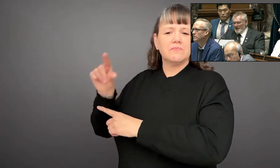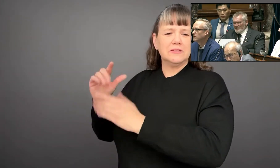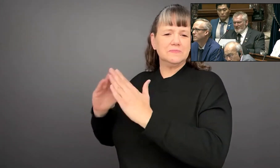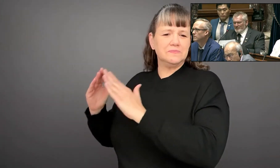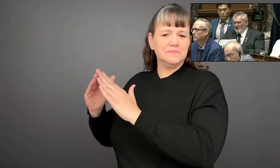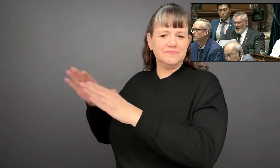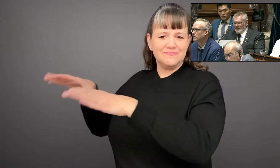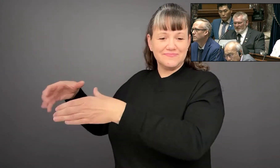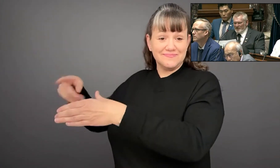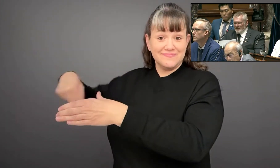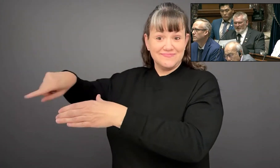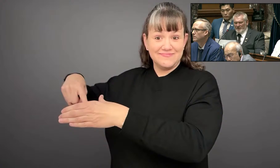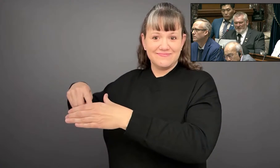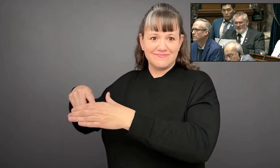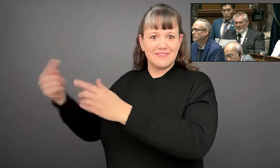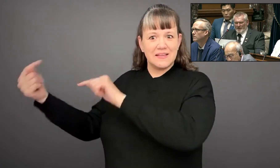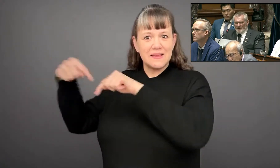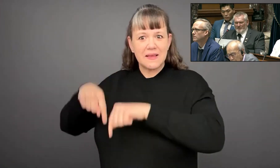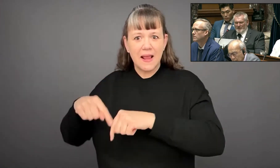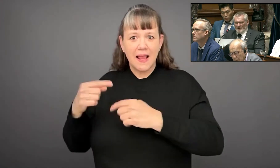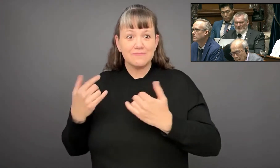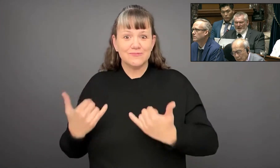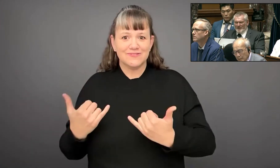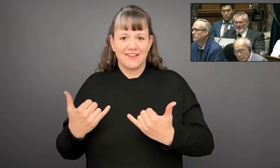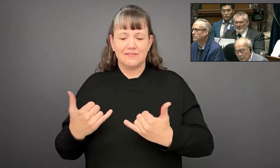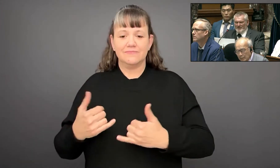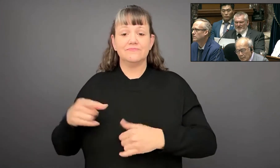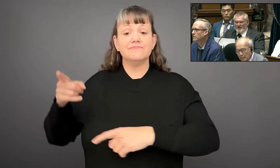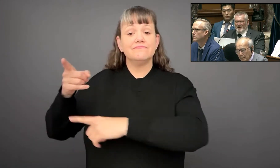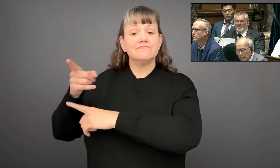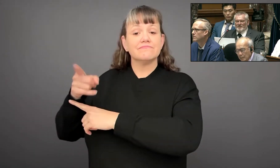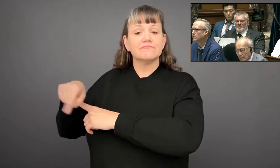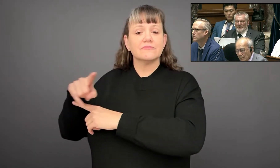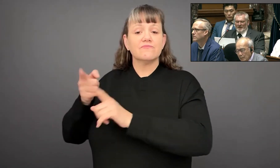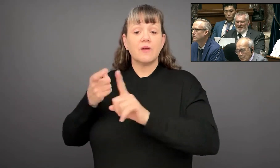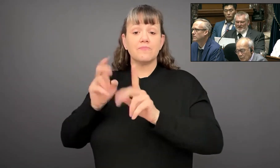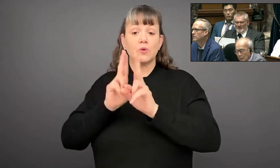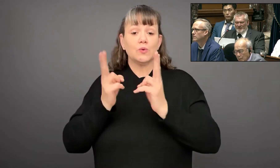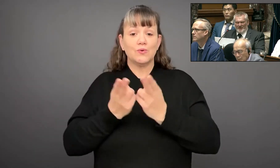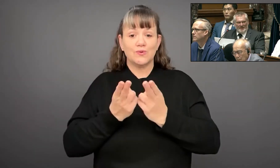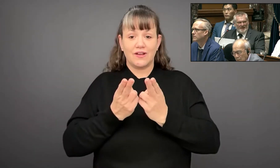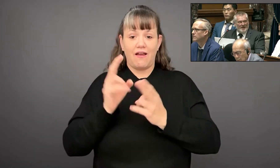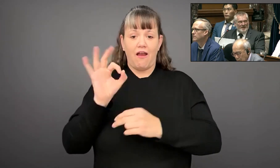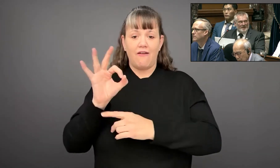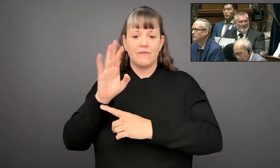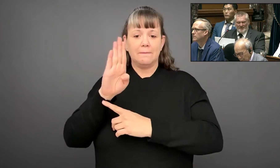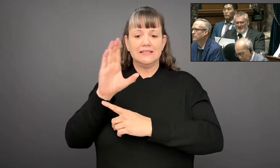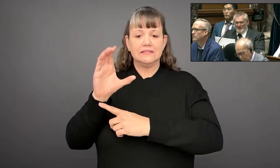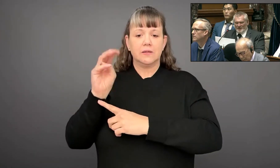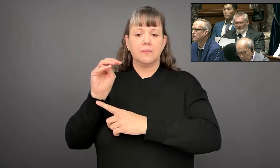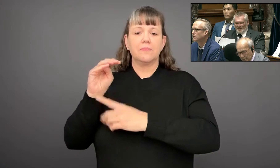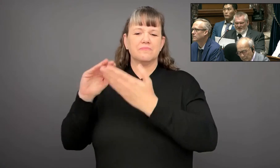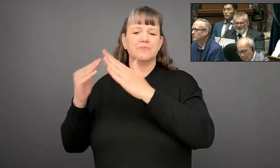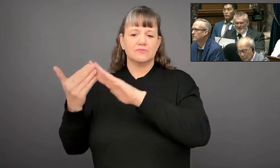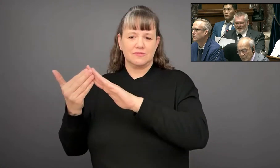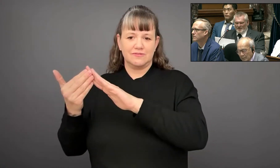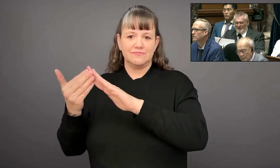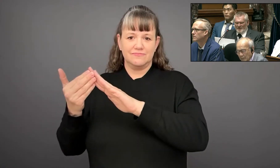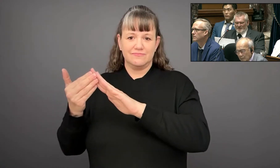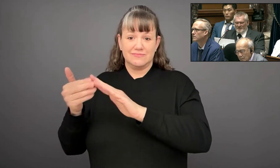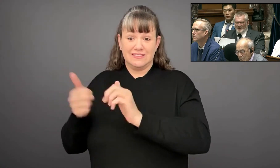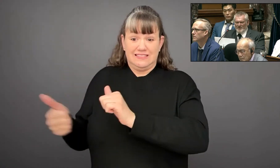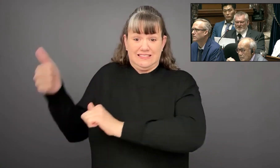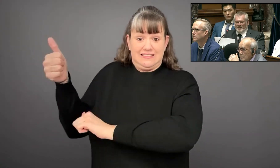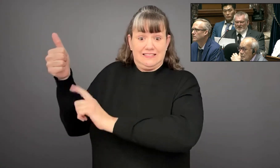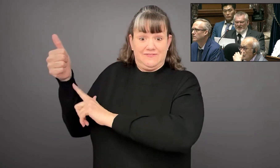fortunate to have several members of the Union of BC Municipalities Executive joining us. They are, in no particular